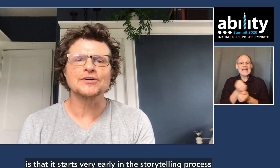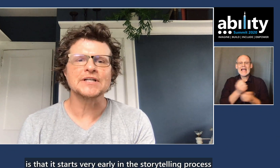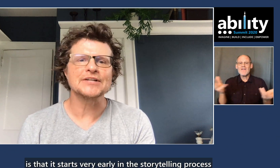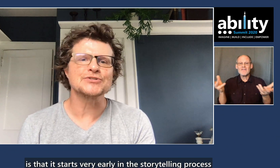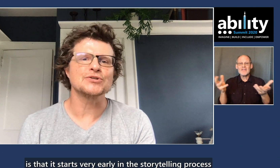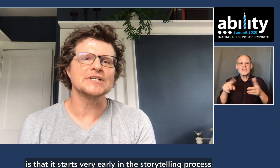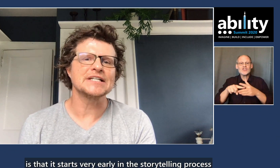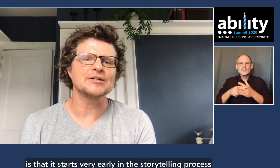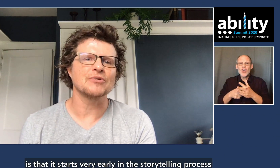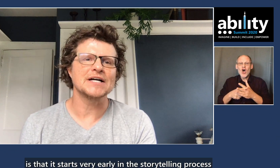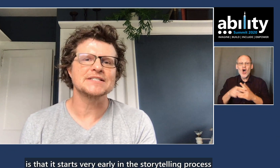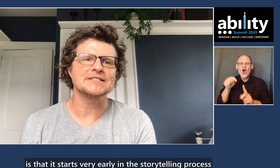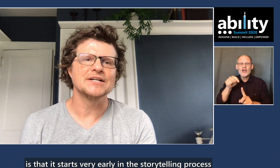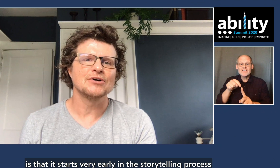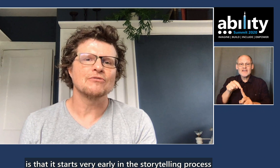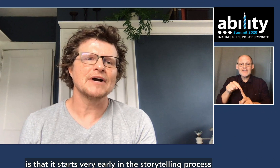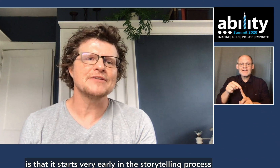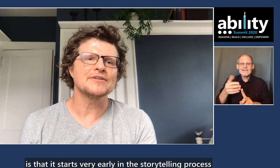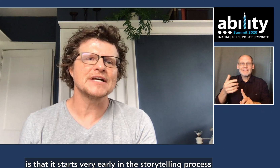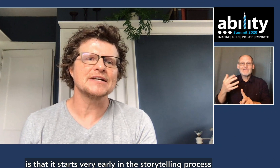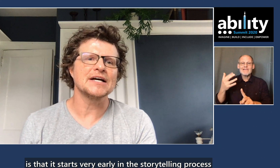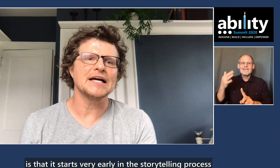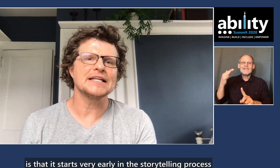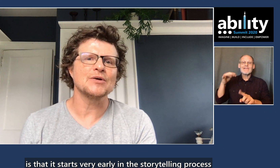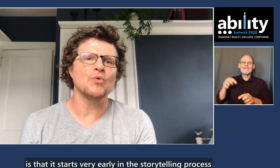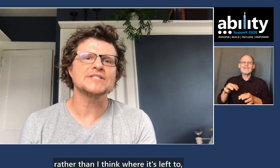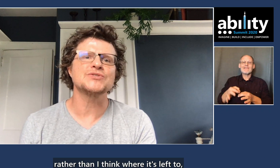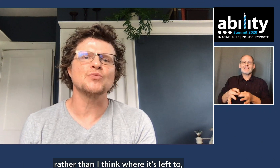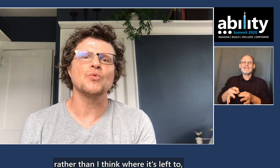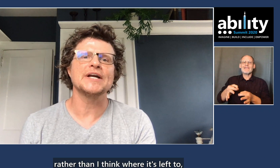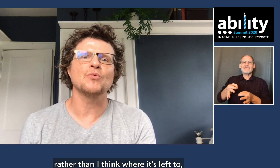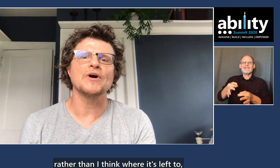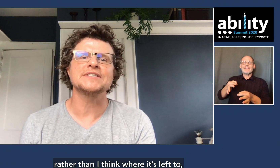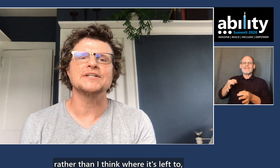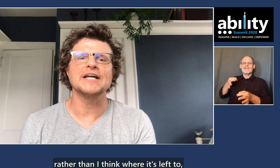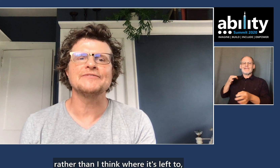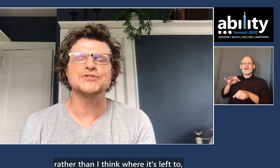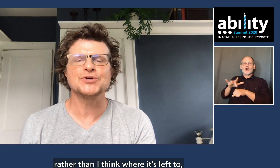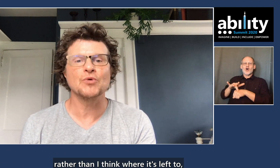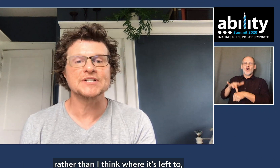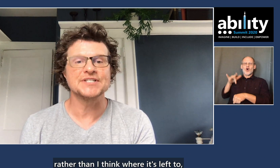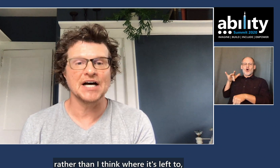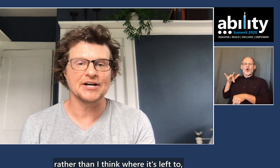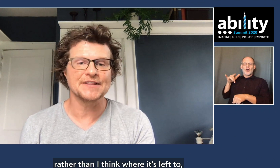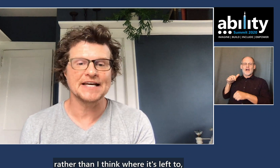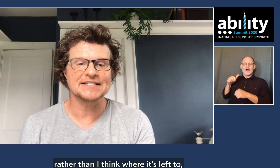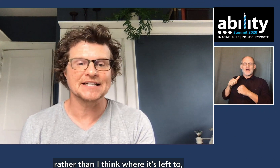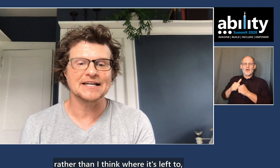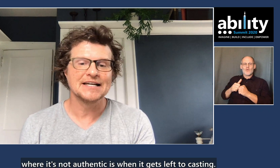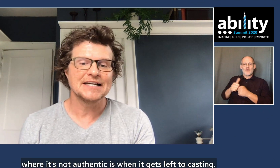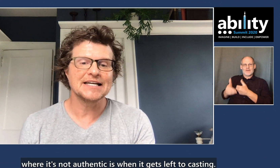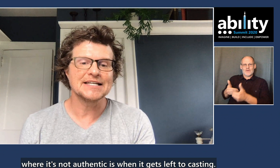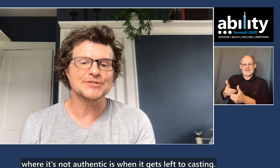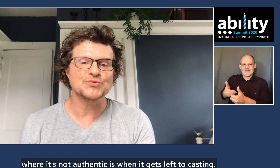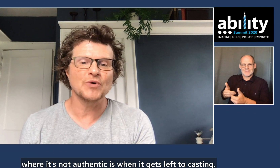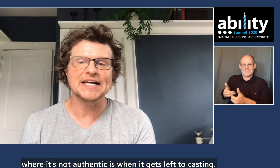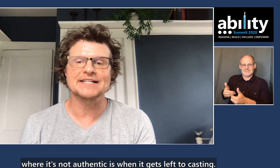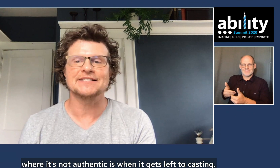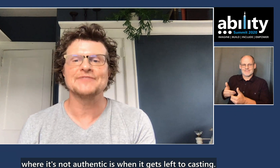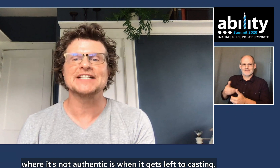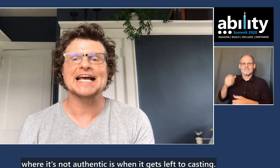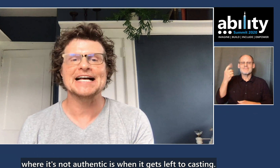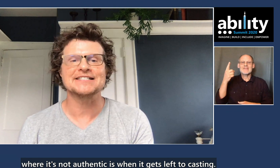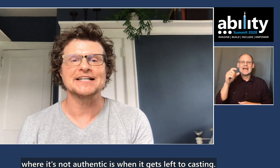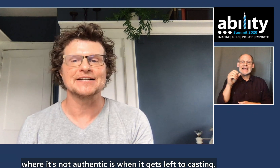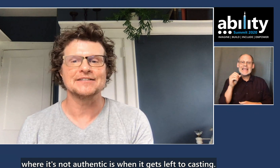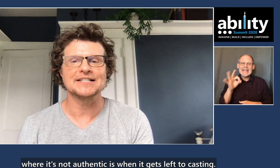very early in the storytelling process, rather than, I think where it's left to, where it's not authentic, is when it